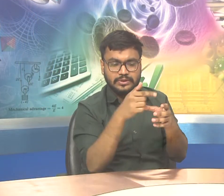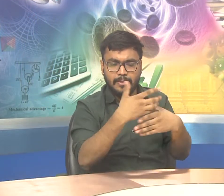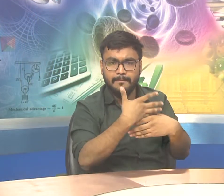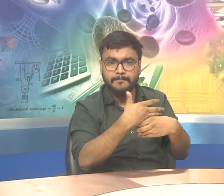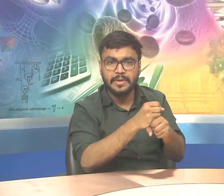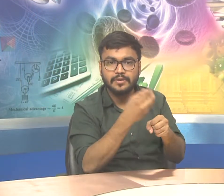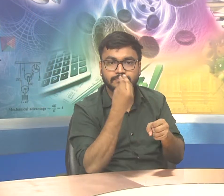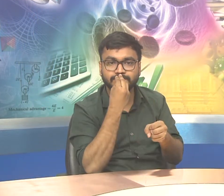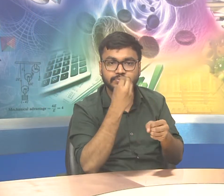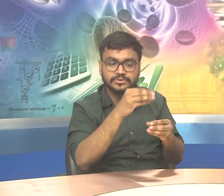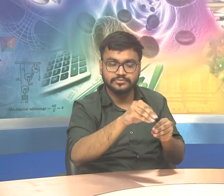energy of food.